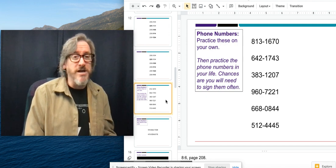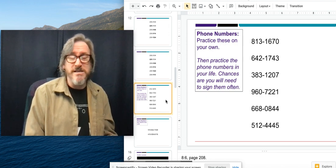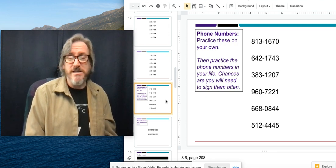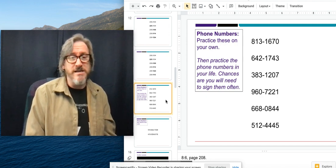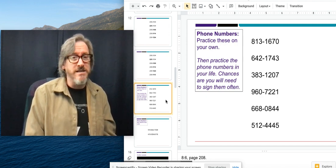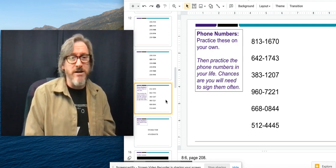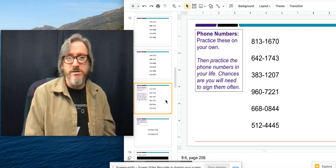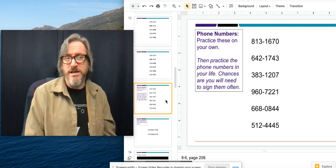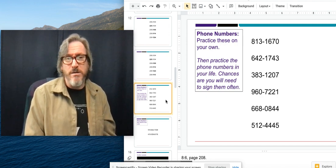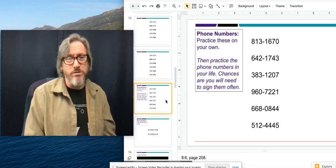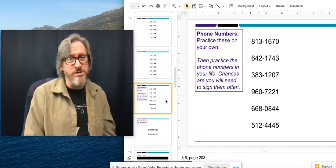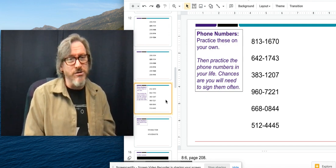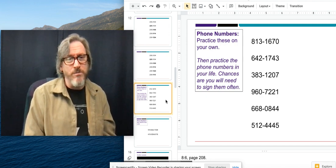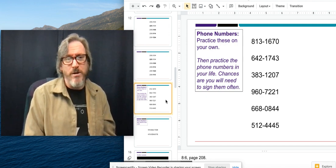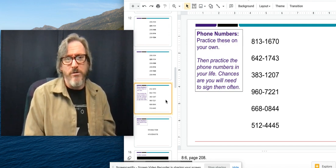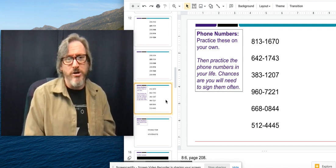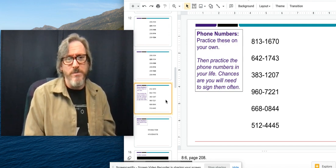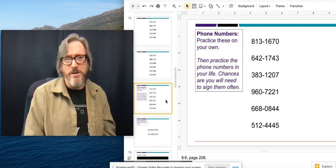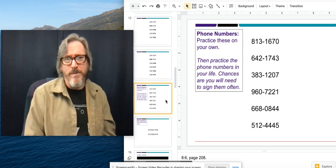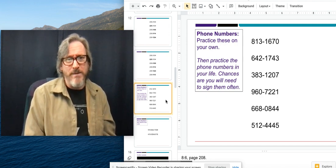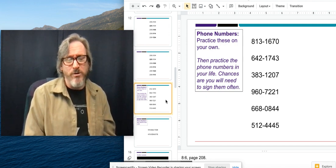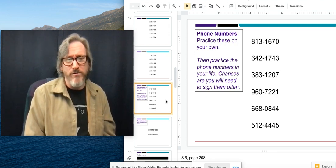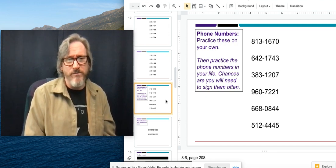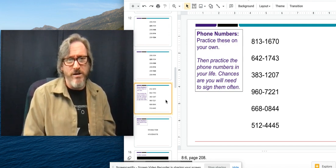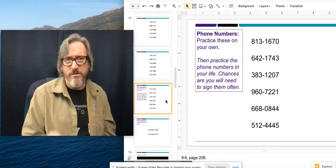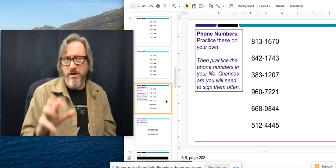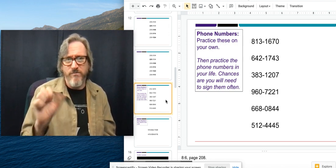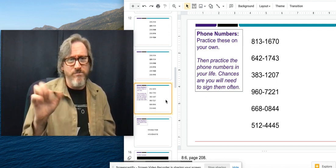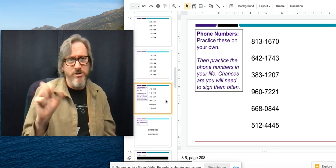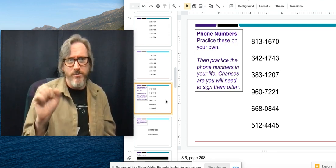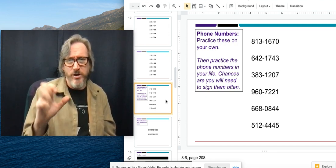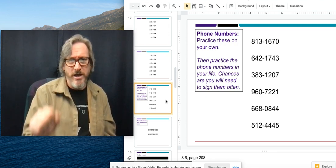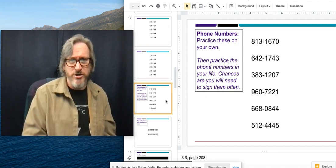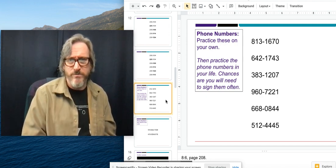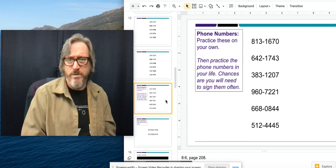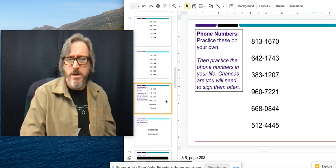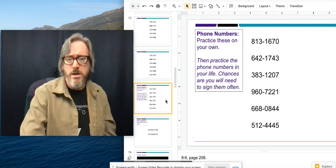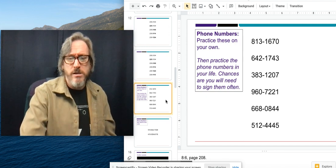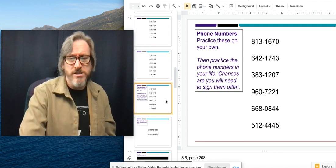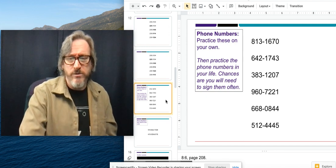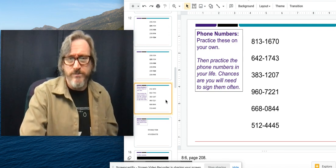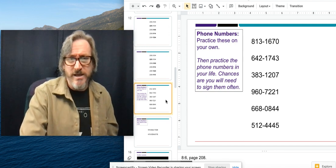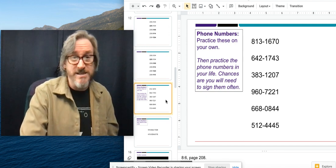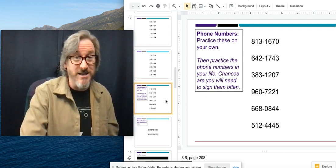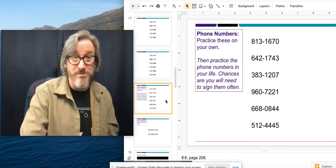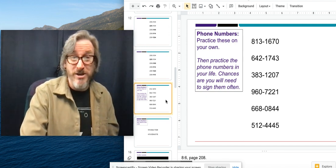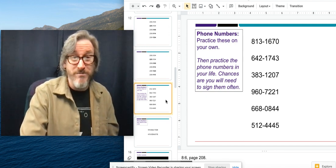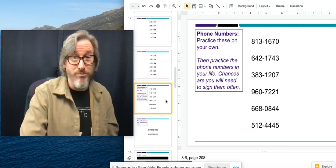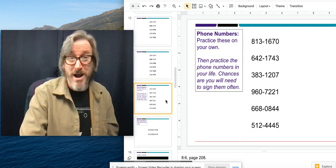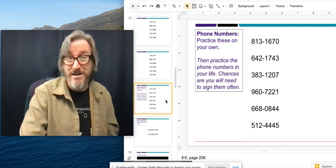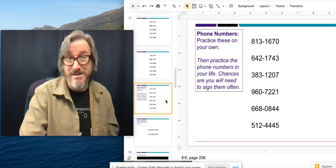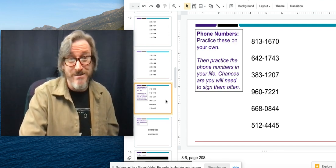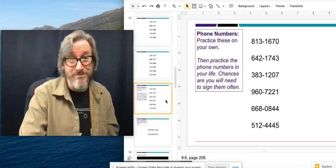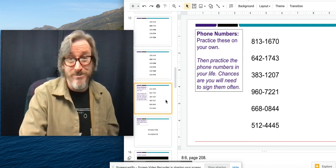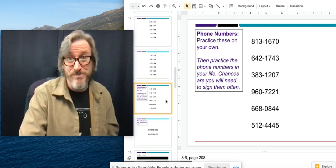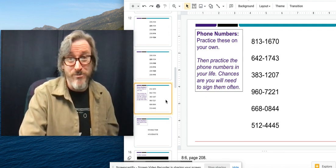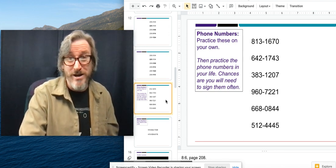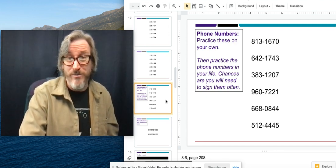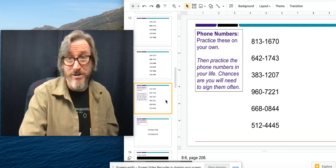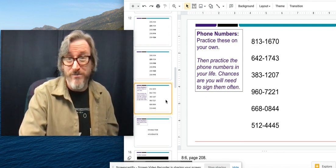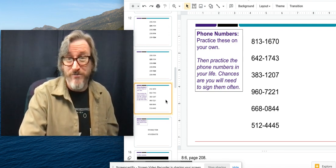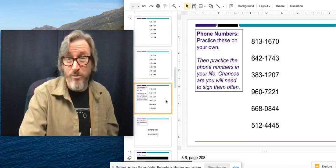These are the kinds of things. Letters and numbers are going to be the backbone of communication. So it sucks, but practice them.